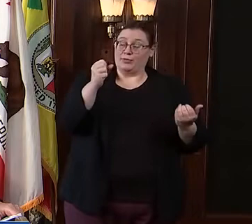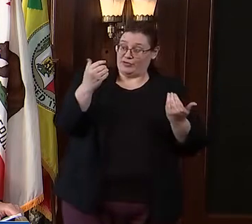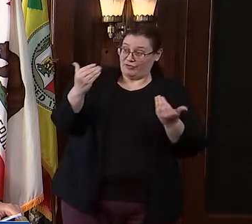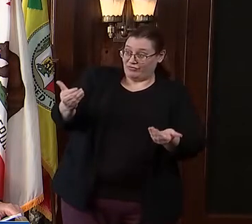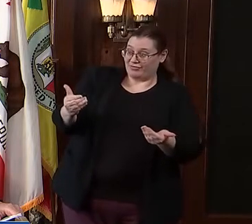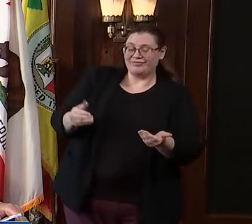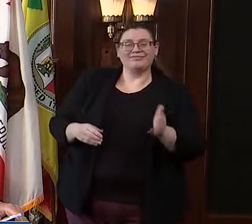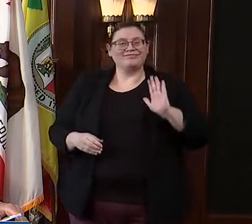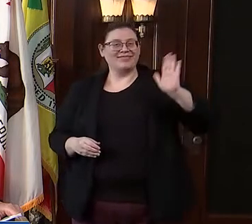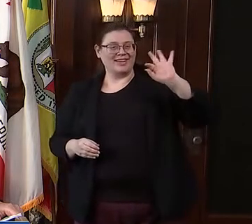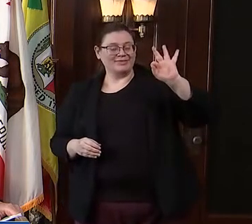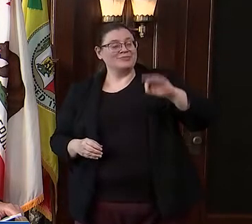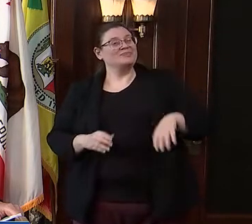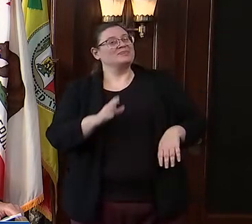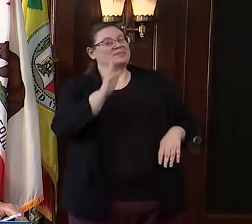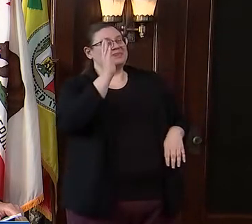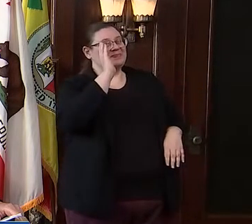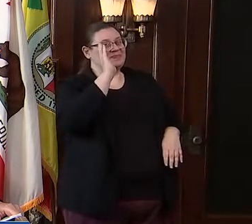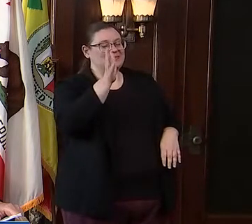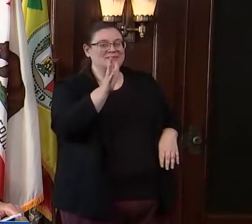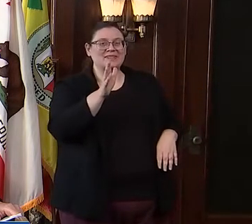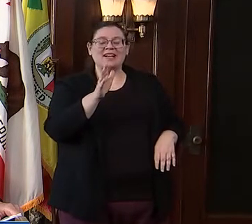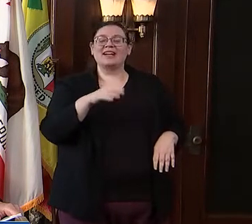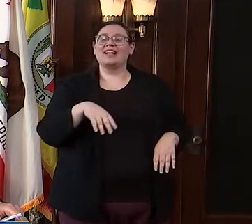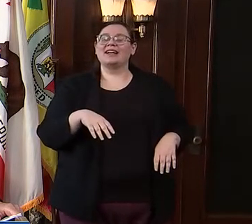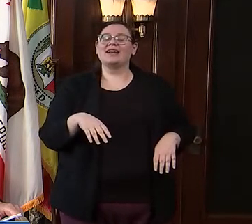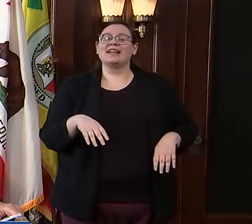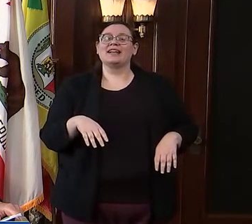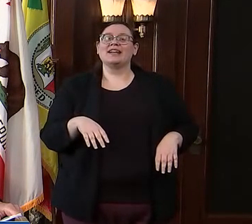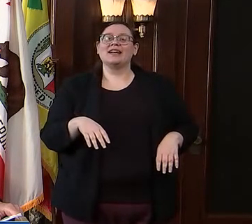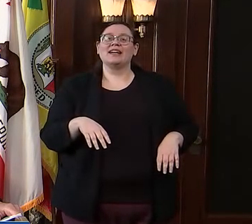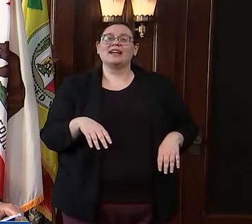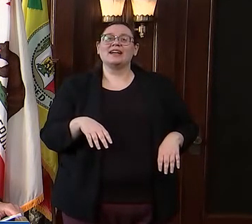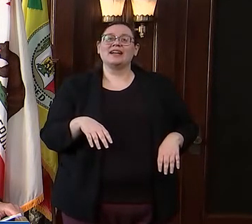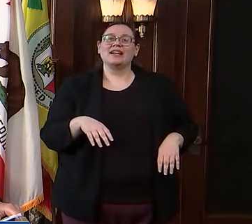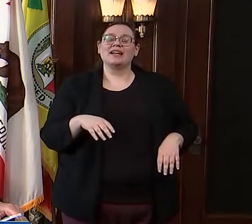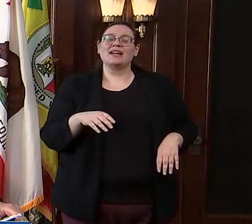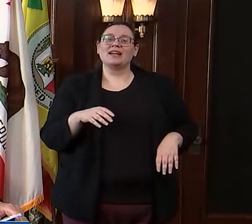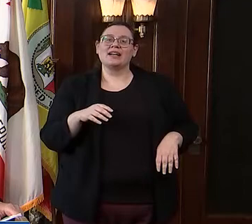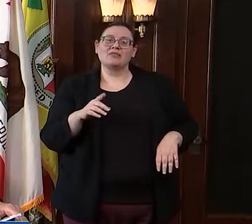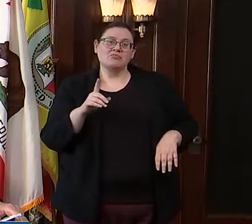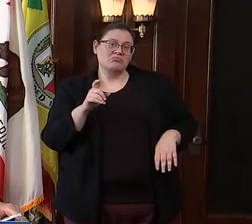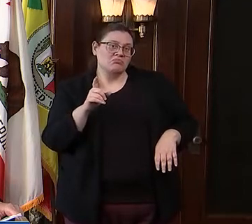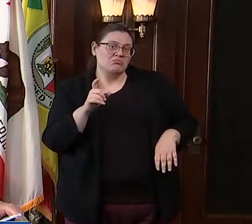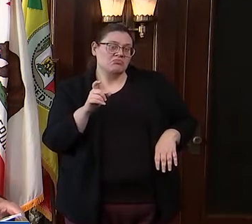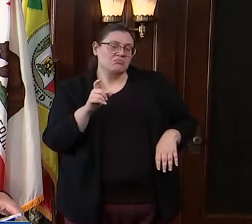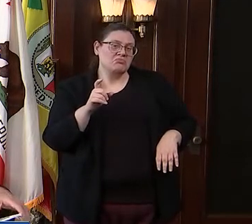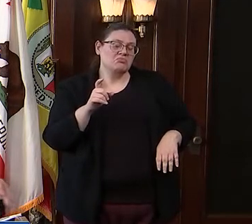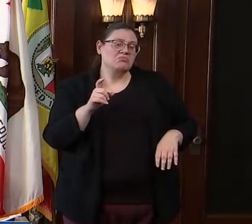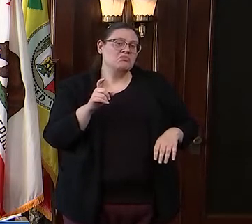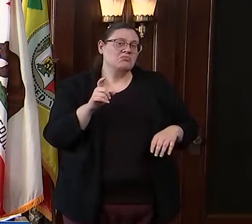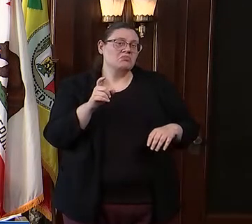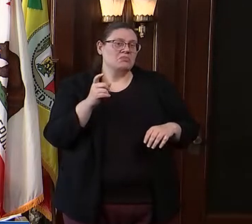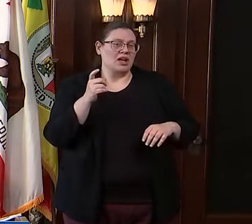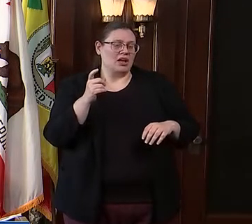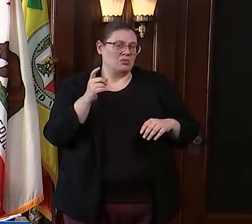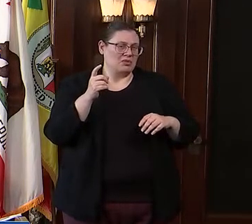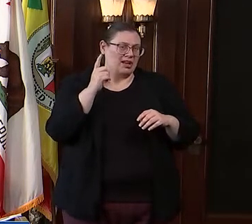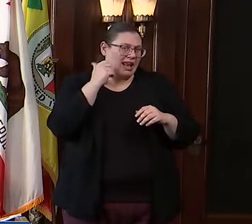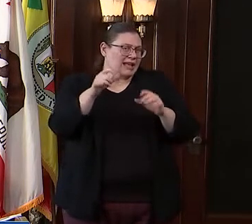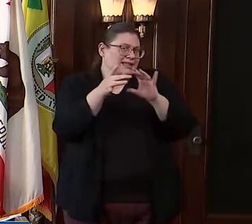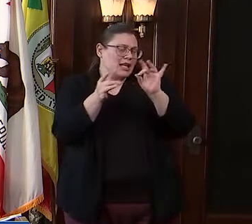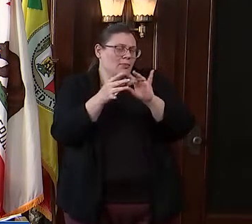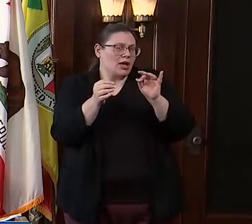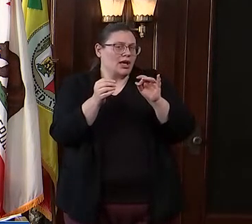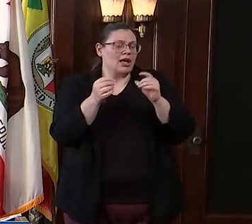Hi, Somali. How you doing? Hi, that's actually Sonali Kohli. Sonali. The LAUSD superintendent said today in a statement and in a